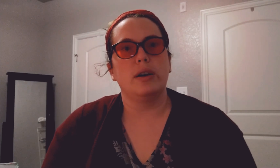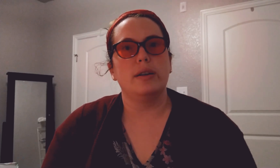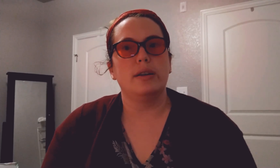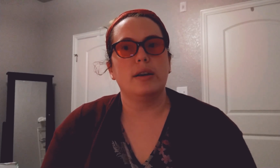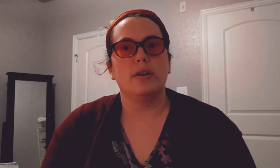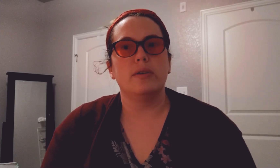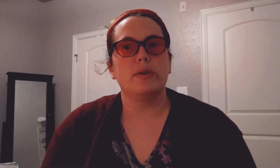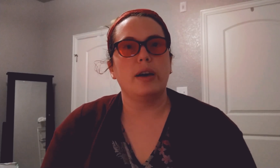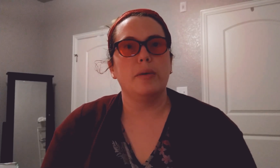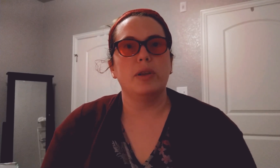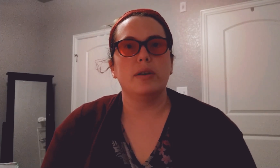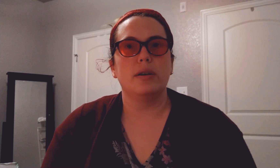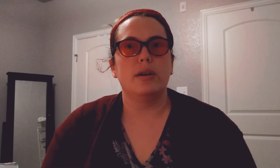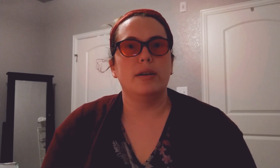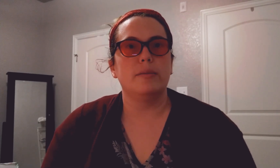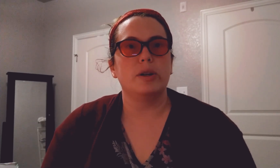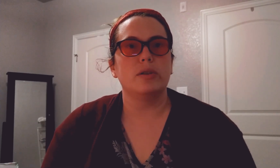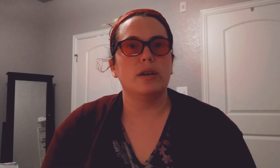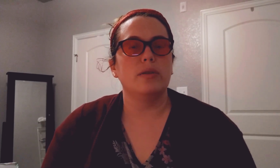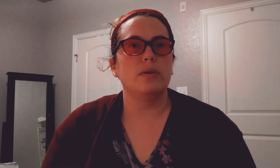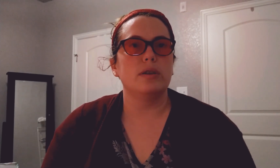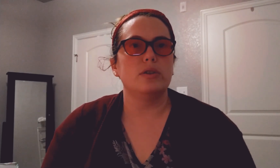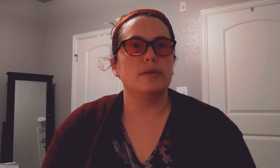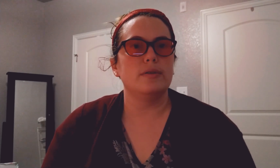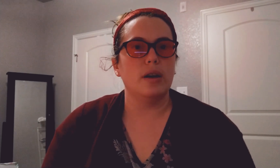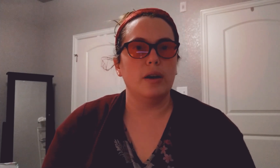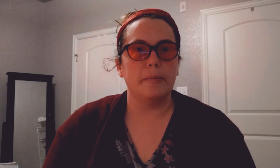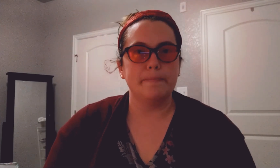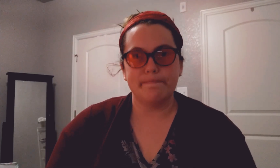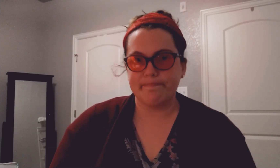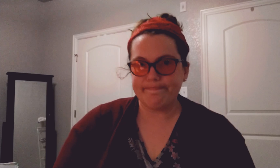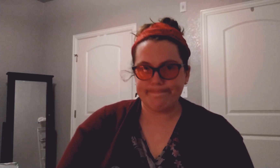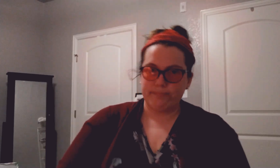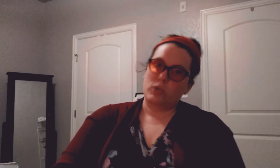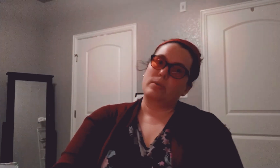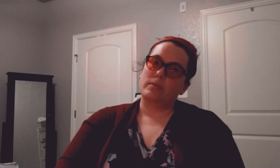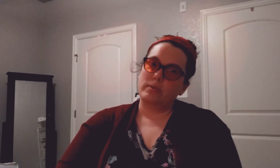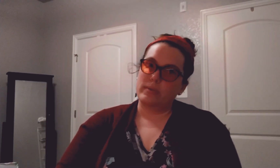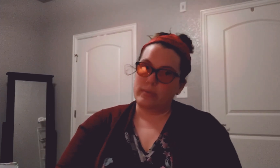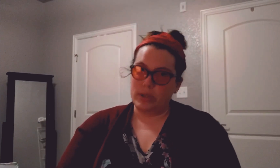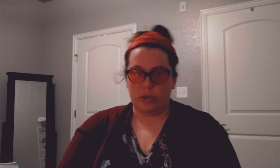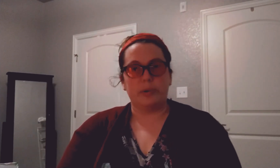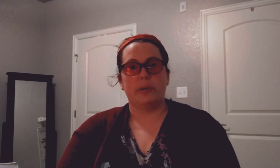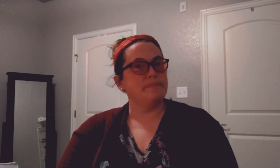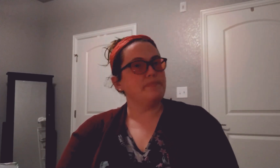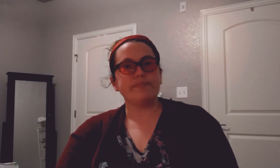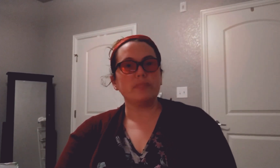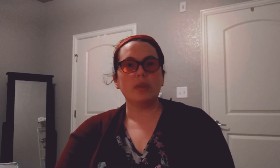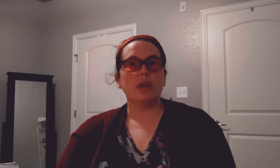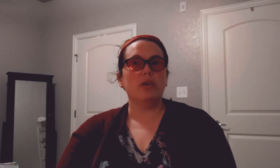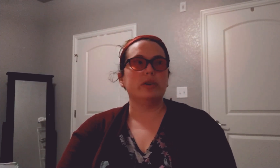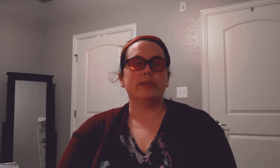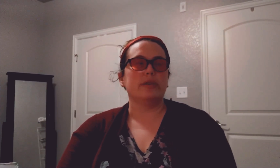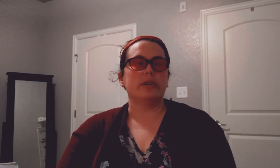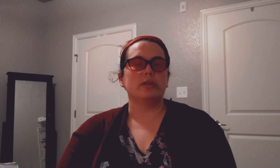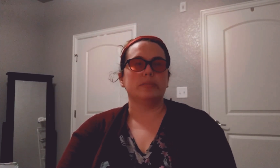trying to get all the vocabulary, especially in religious interpreting, or transliteration, I'm